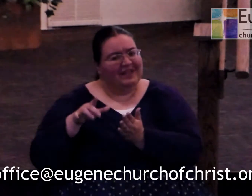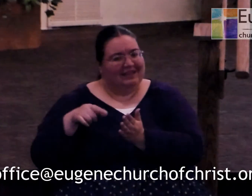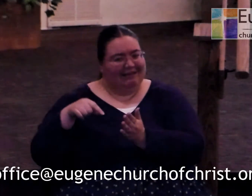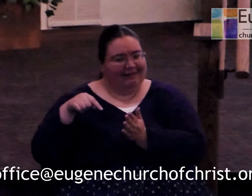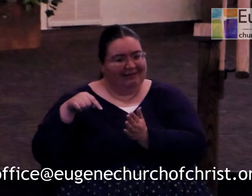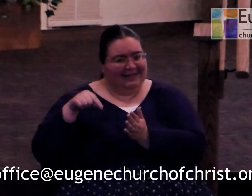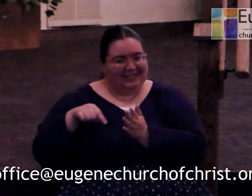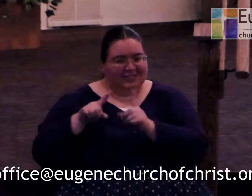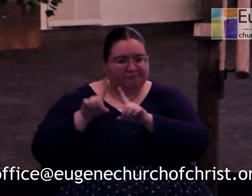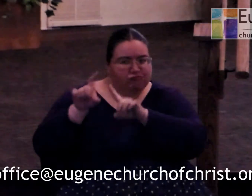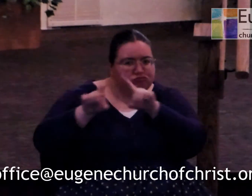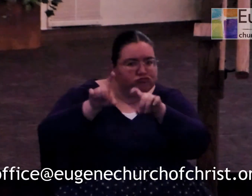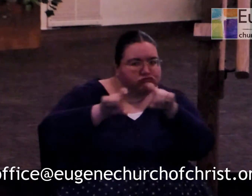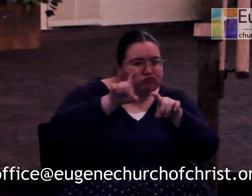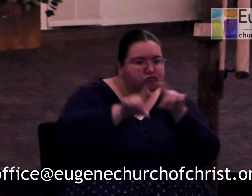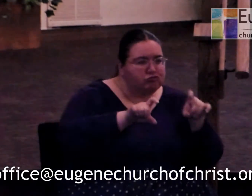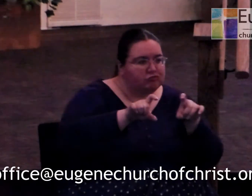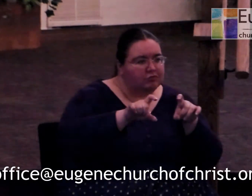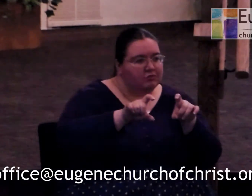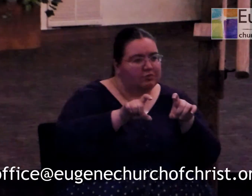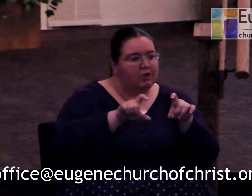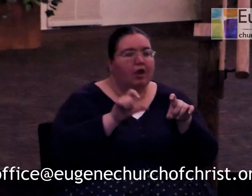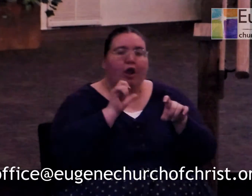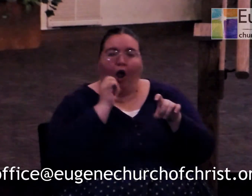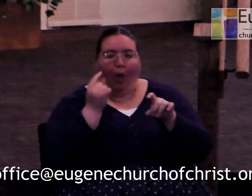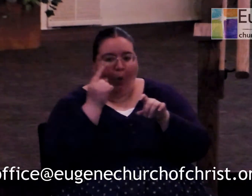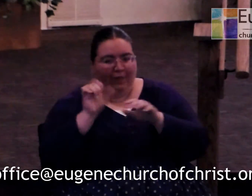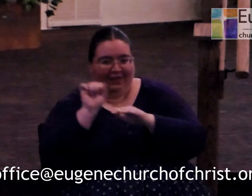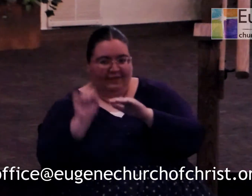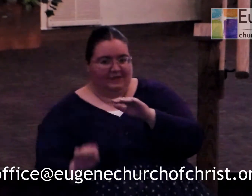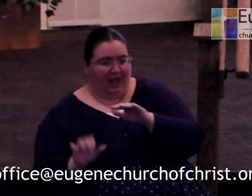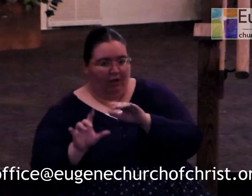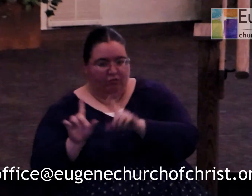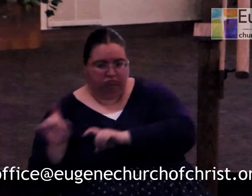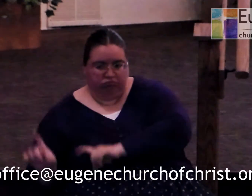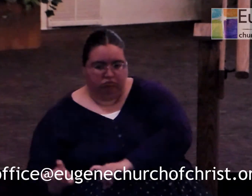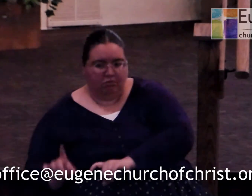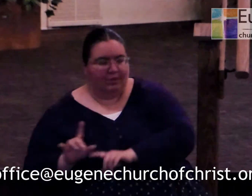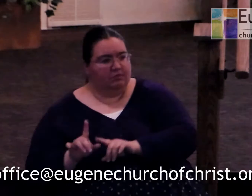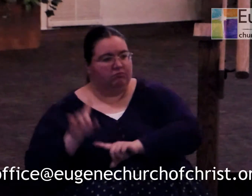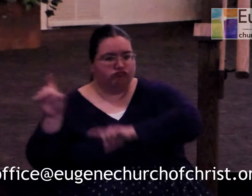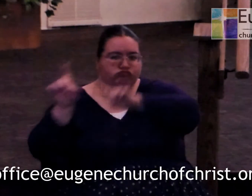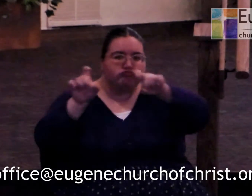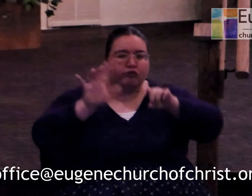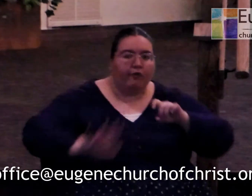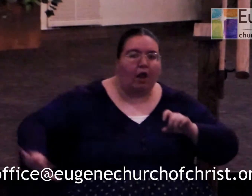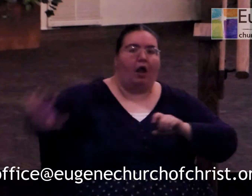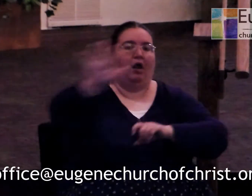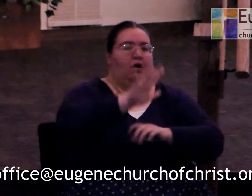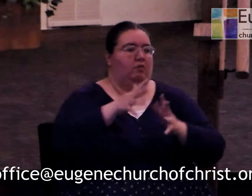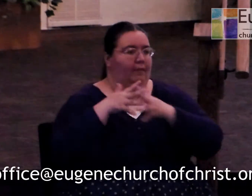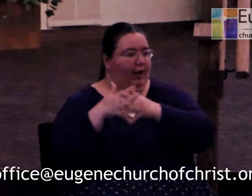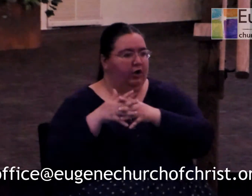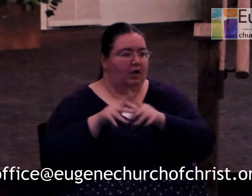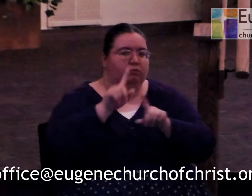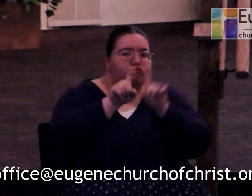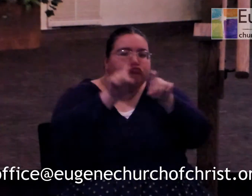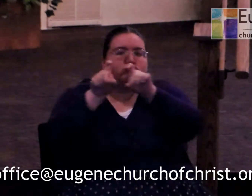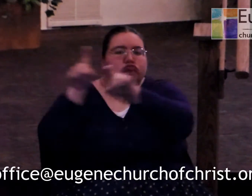in the South before you write it off. I know he's based in Nashville, but they surveyed churches nationwide and non-Christians